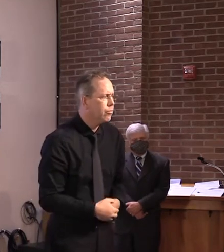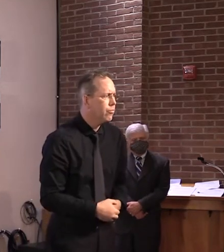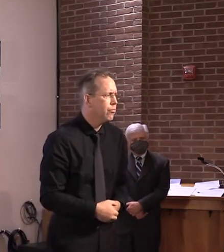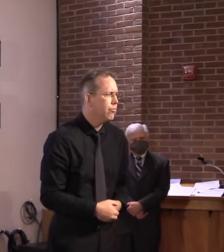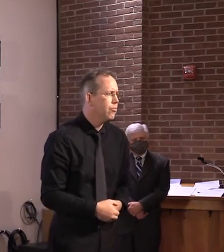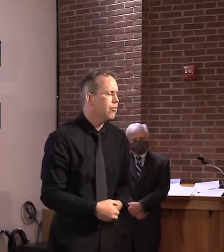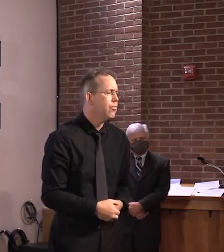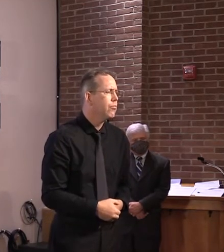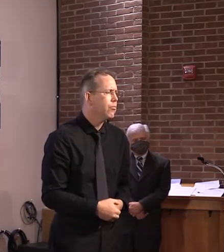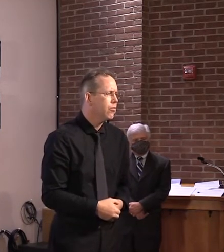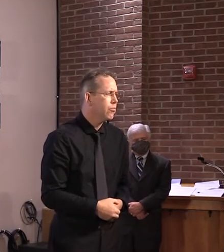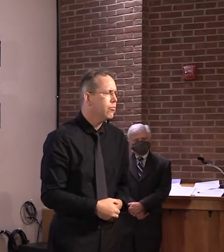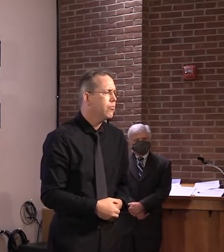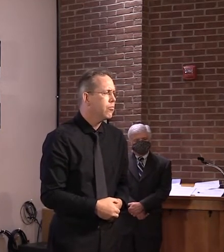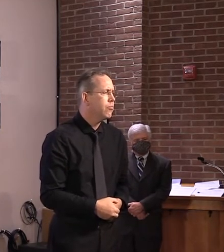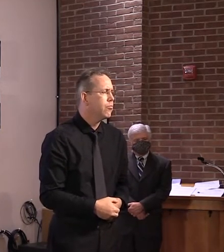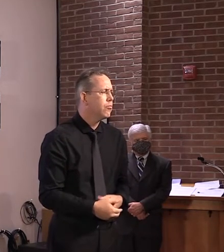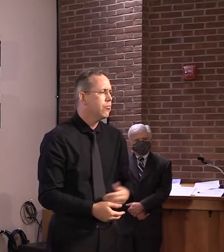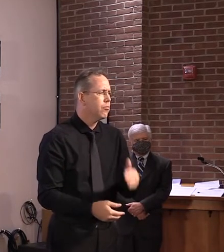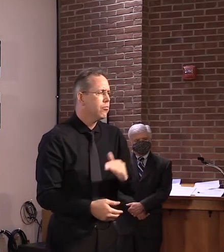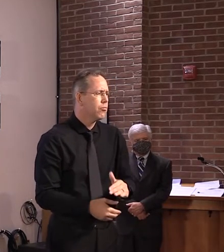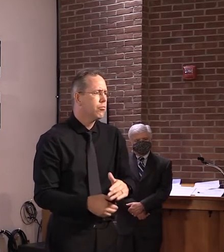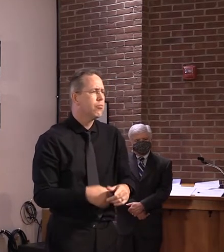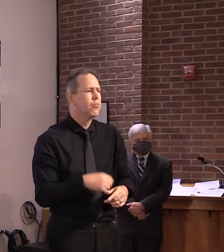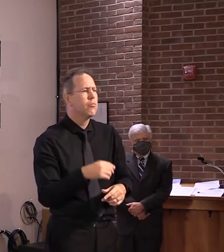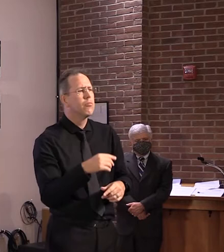Chris Mays, Brattleboro Reformer.